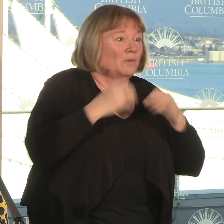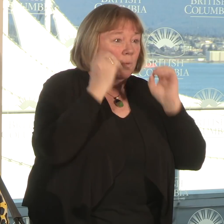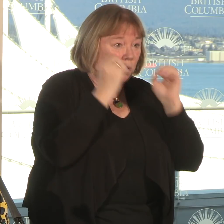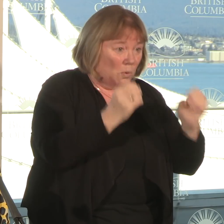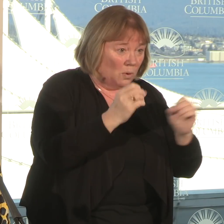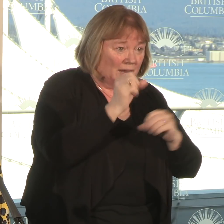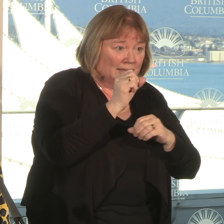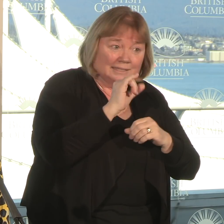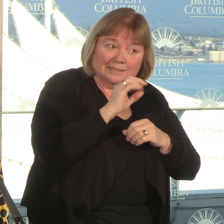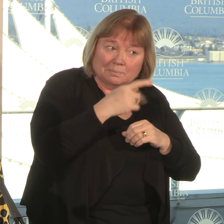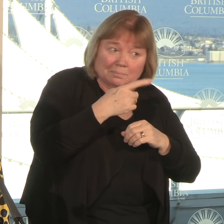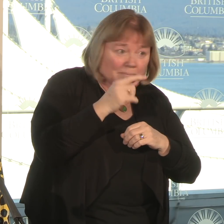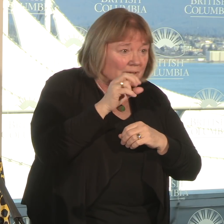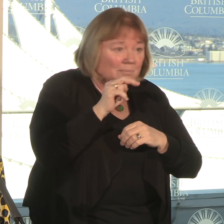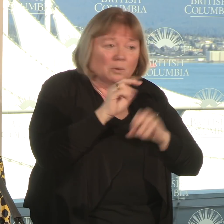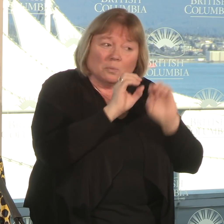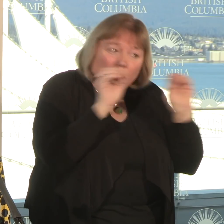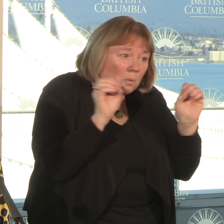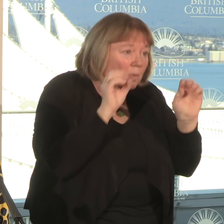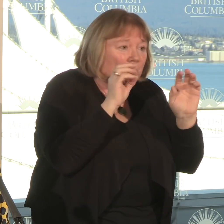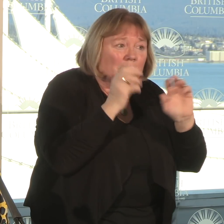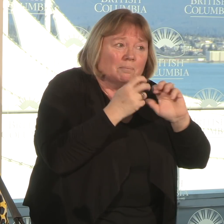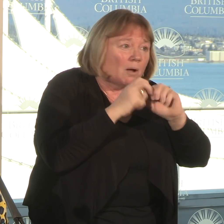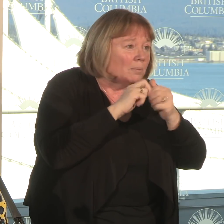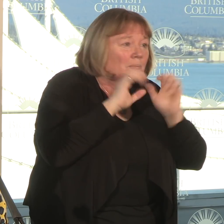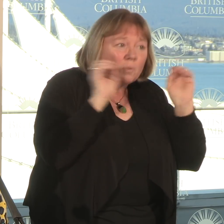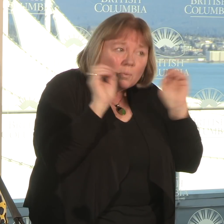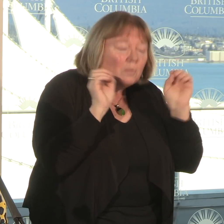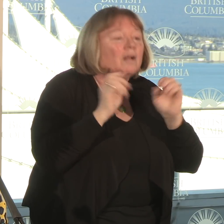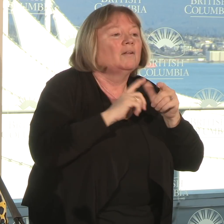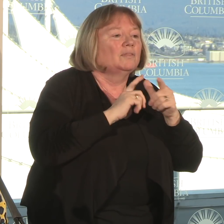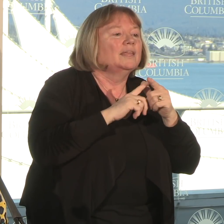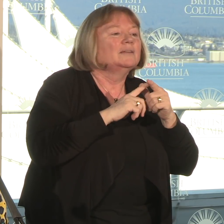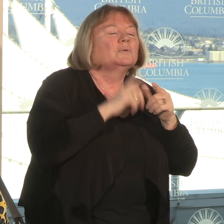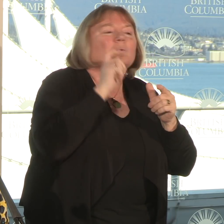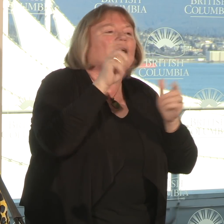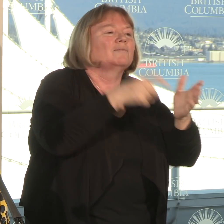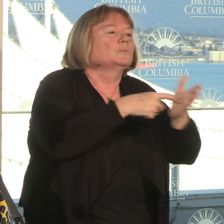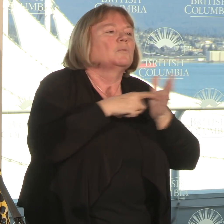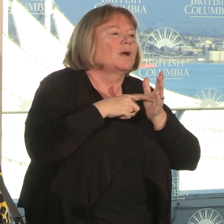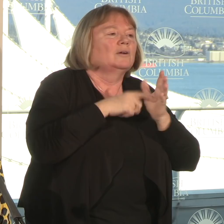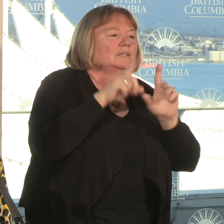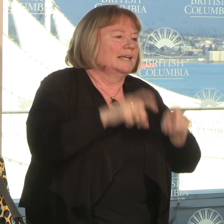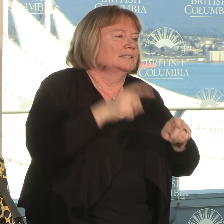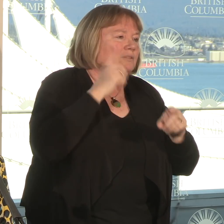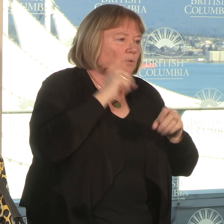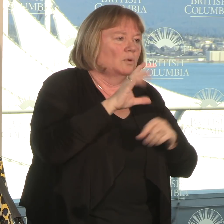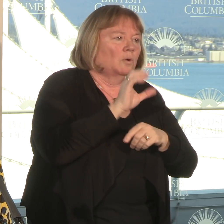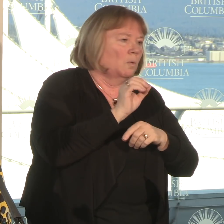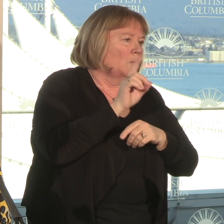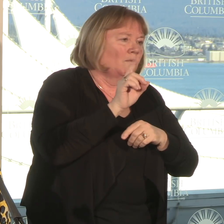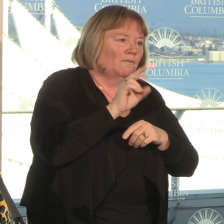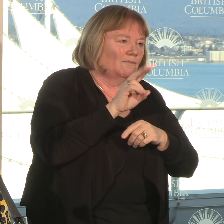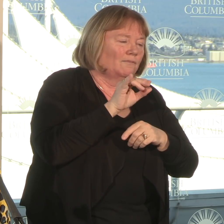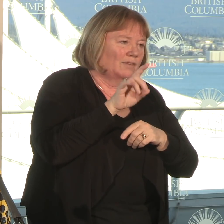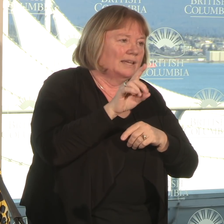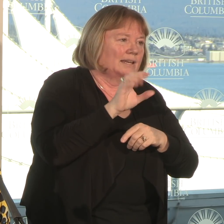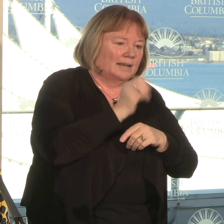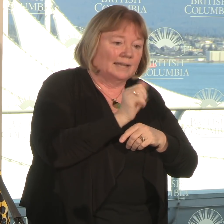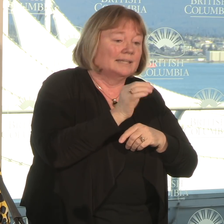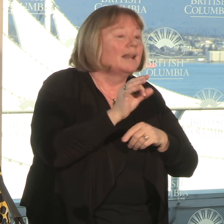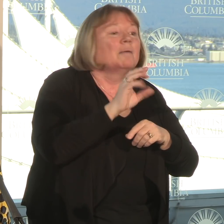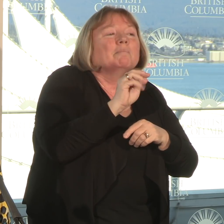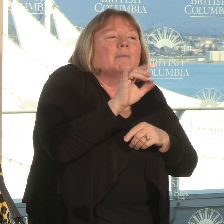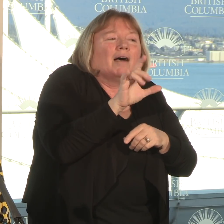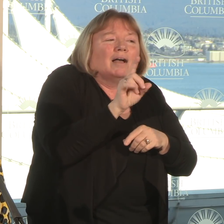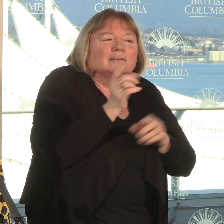symptoms understand that they don't need to be tested for COVID-19. People with mild symptoms and returning